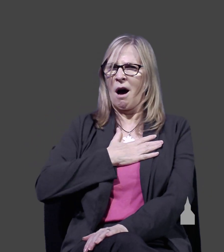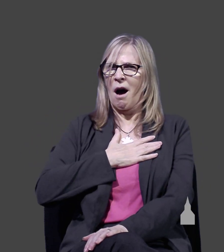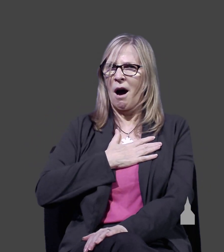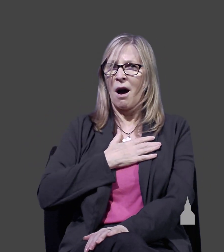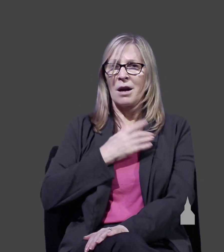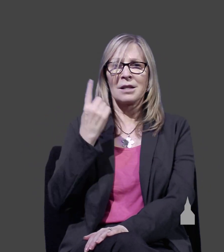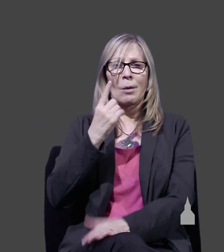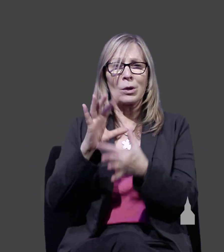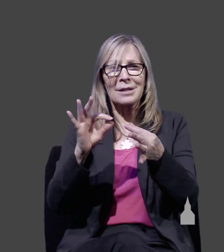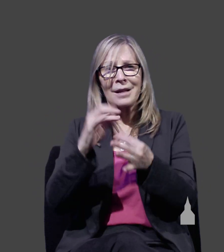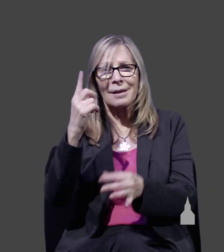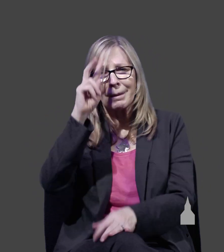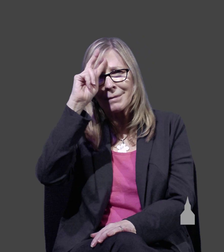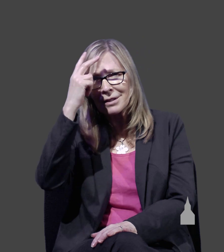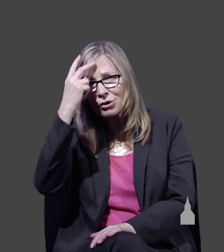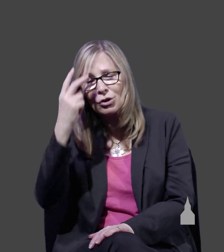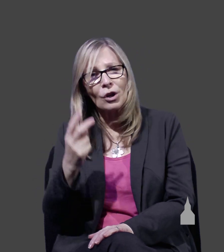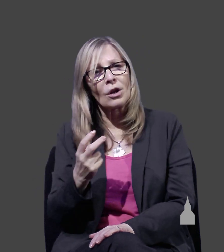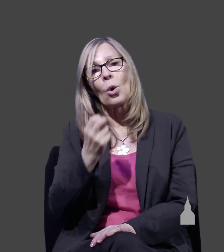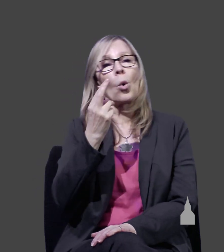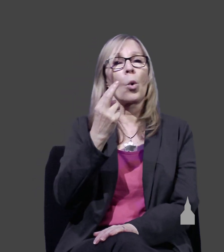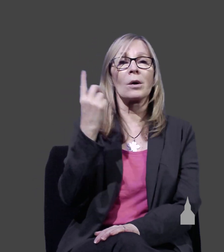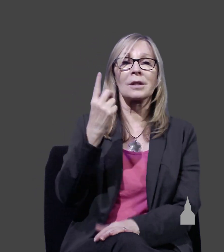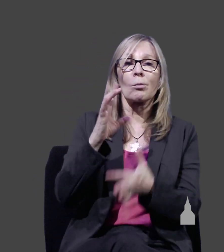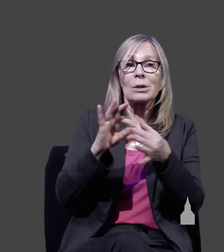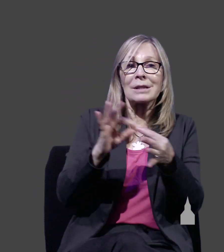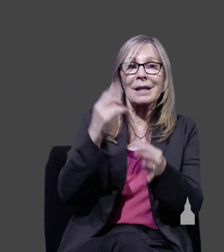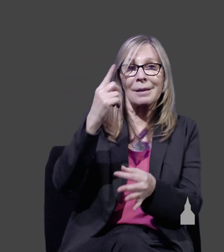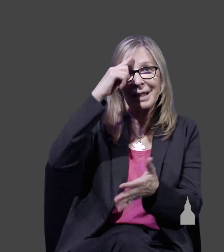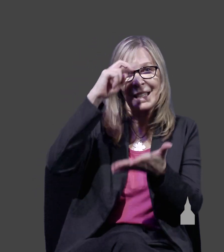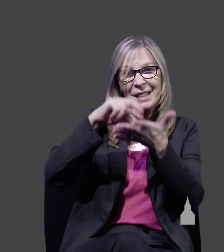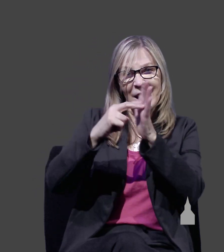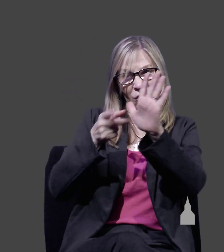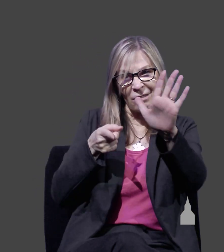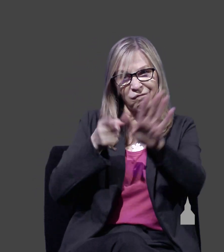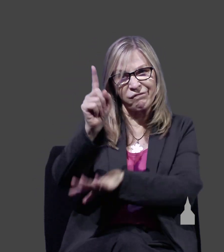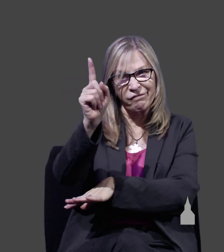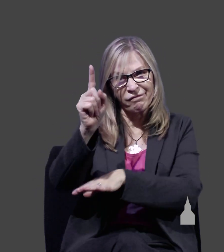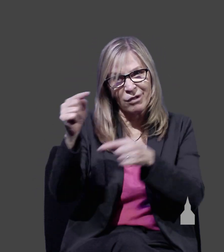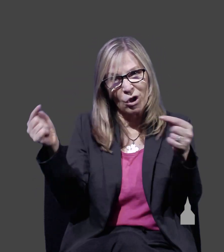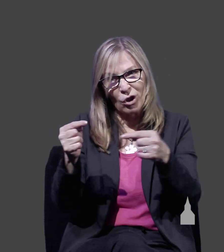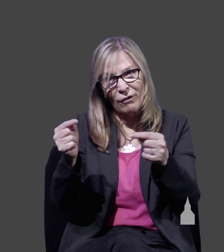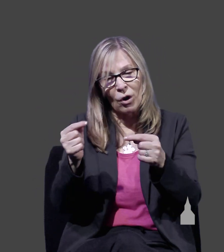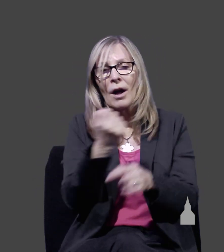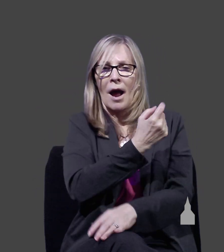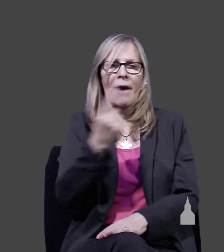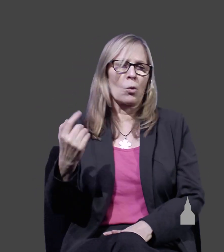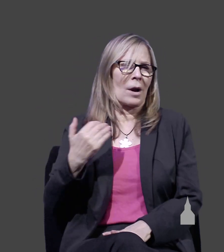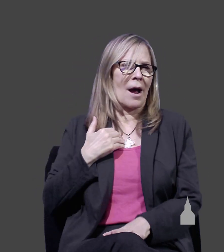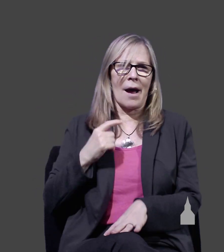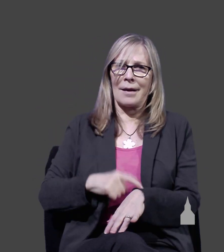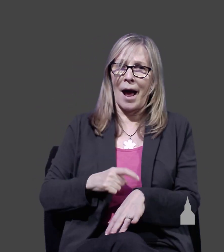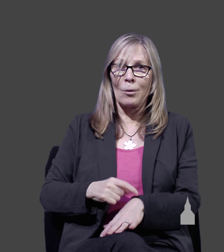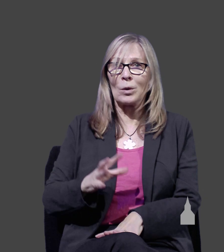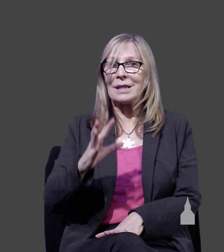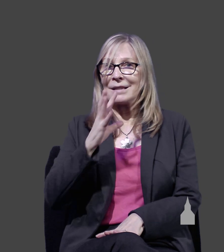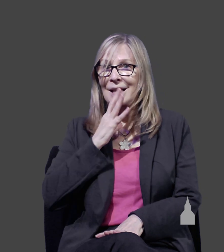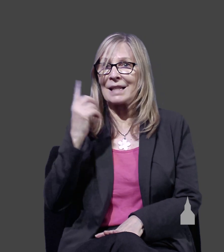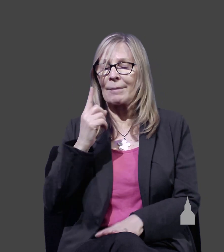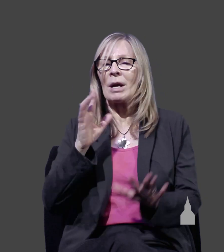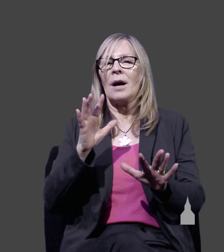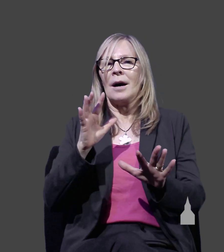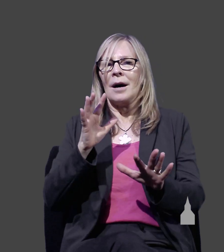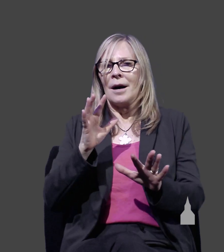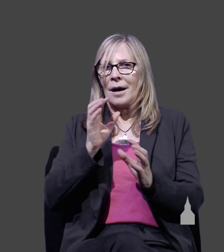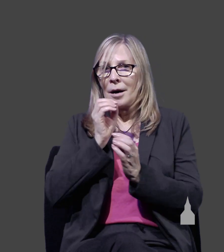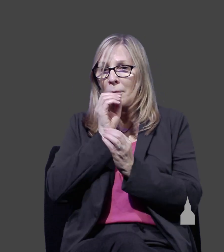was misunderstood. People said something intentionally hurtful. Probably every one of us has had a time where we said something and no